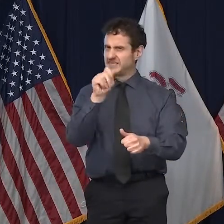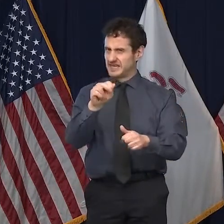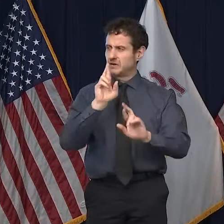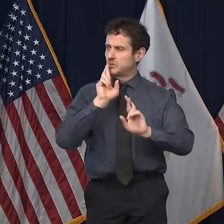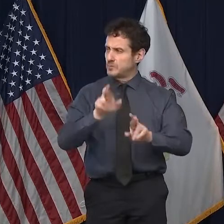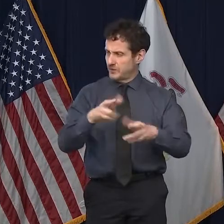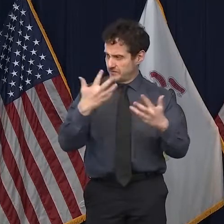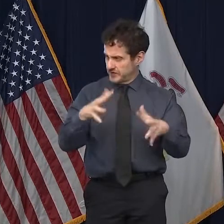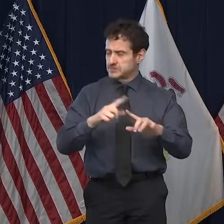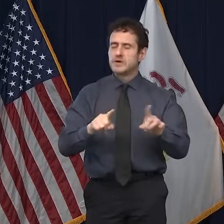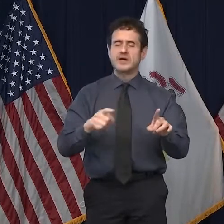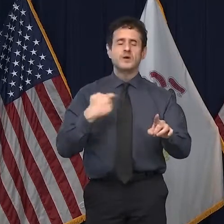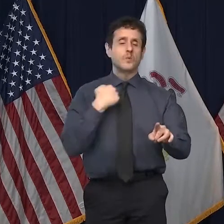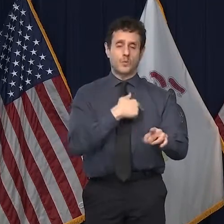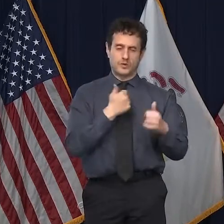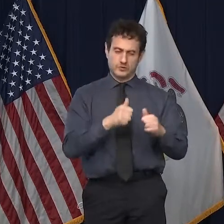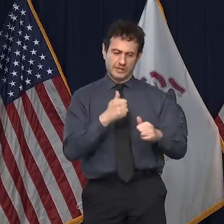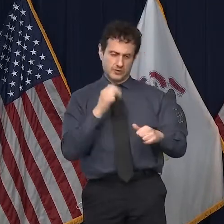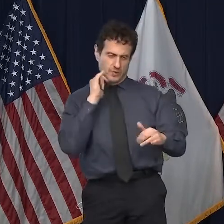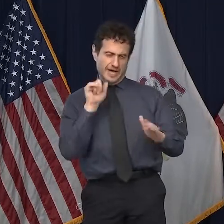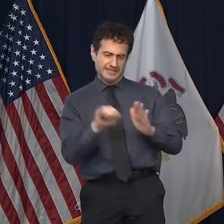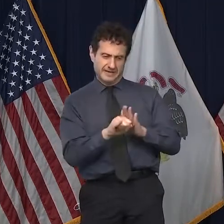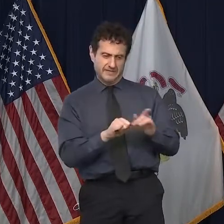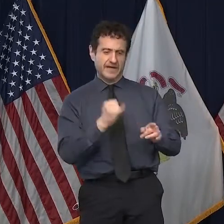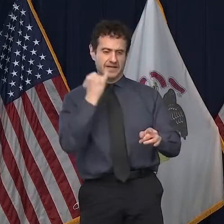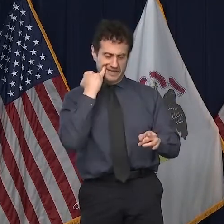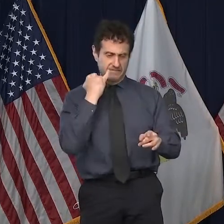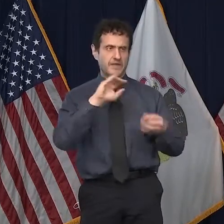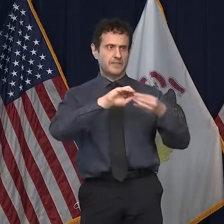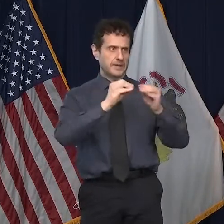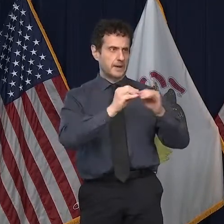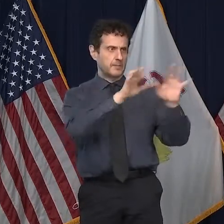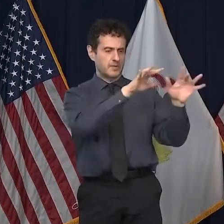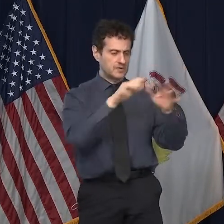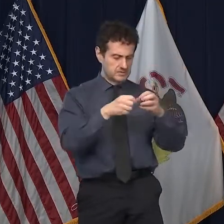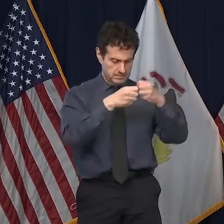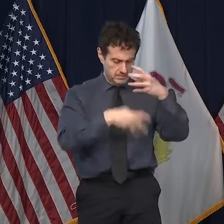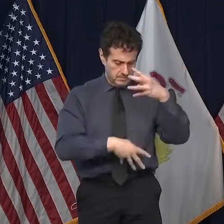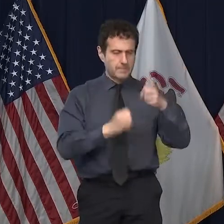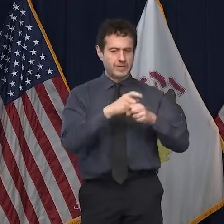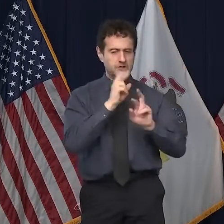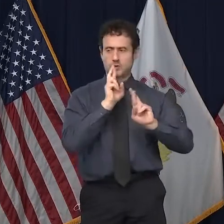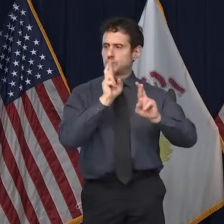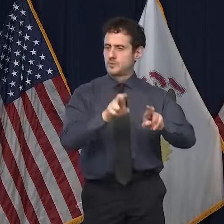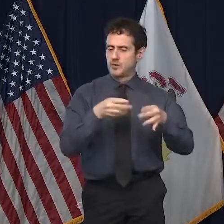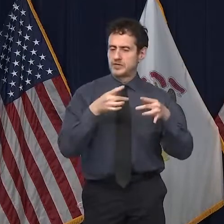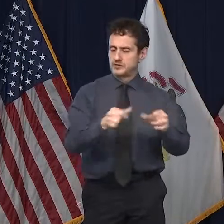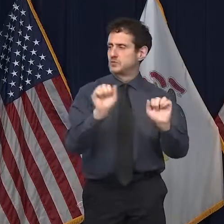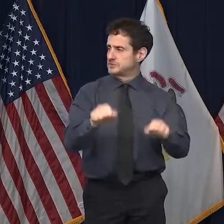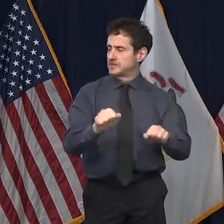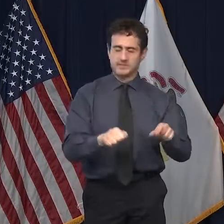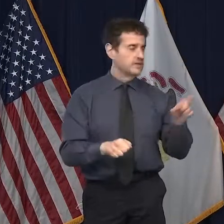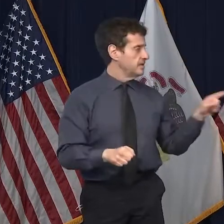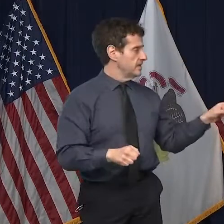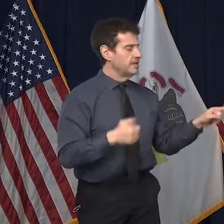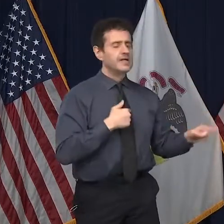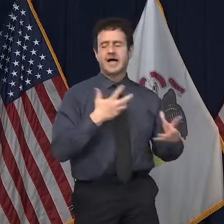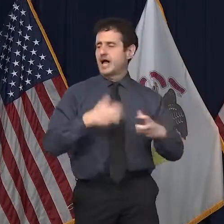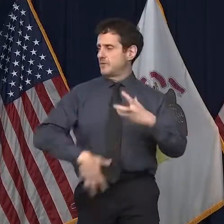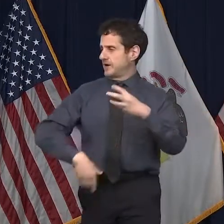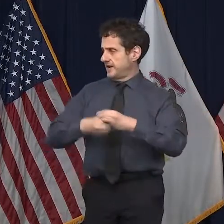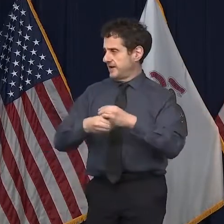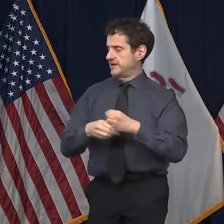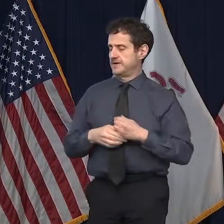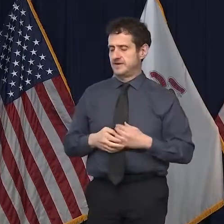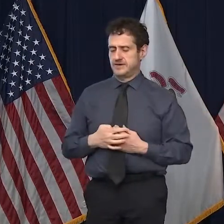staying on top of it to identify backlogs as they happen to make sure we turn that around quickly. Rich Miller has. And I just want to add one thing, which